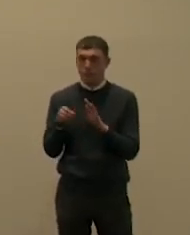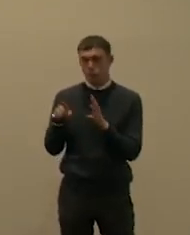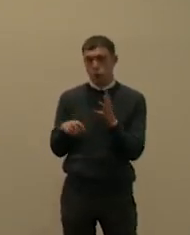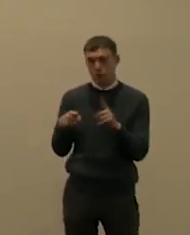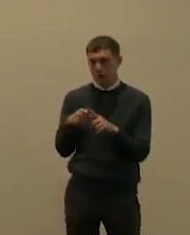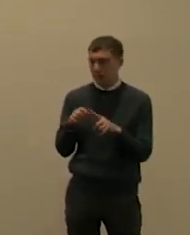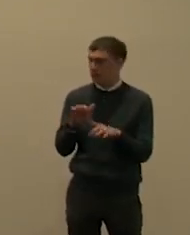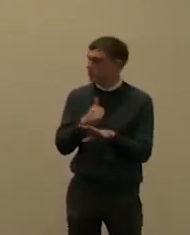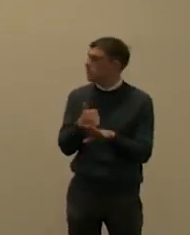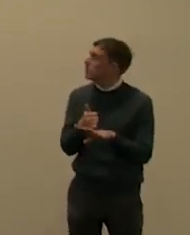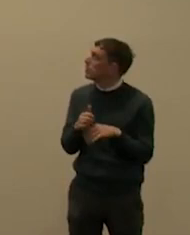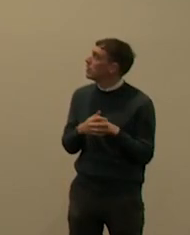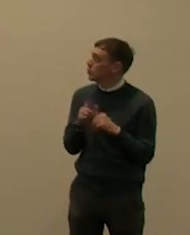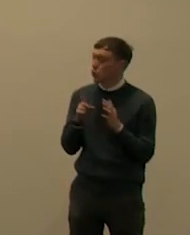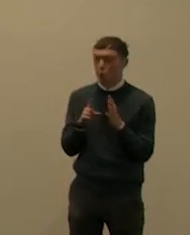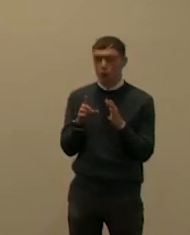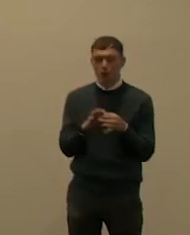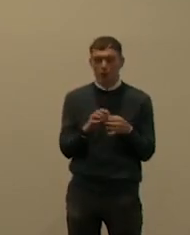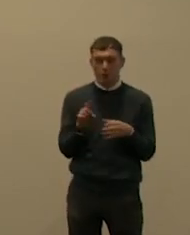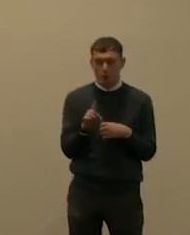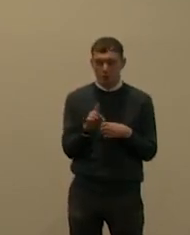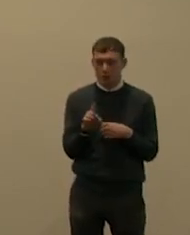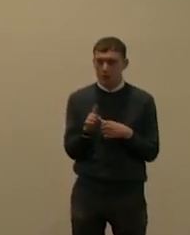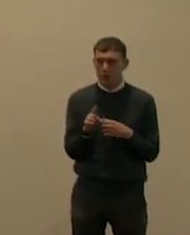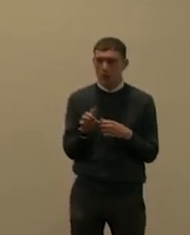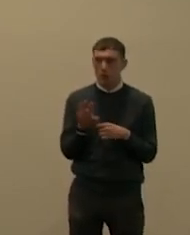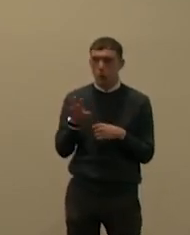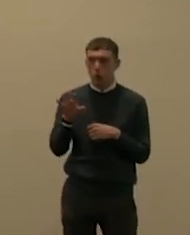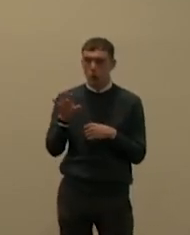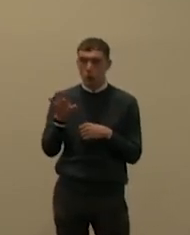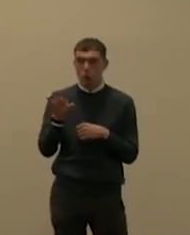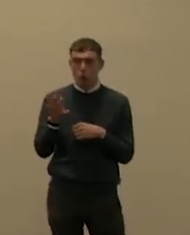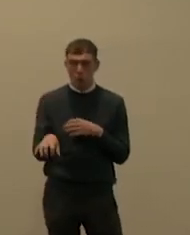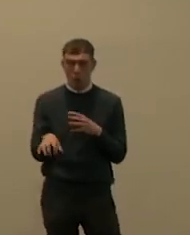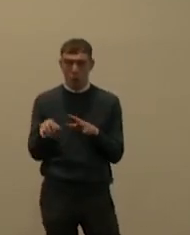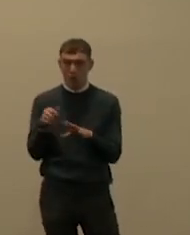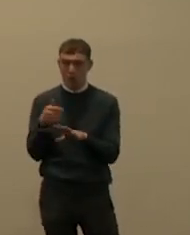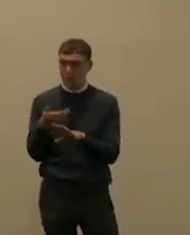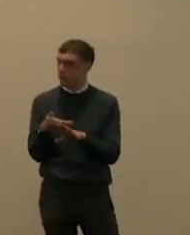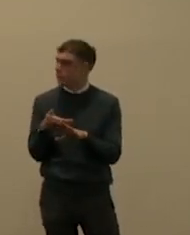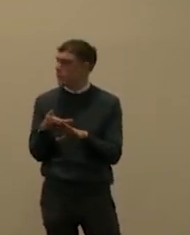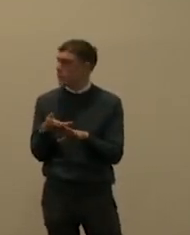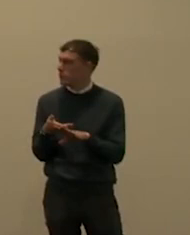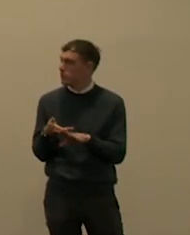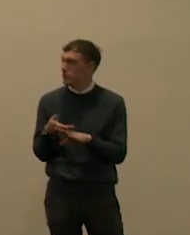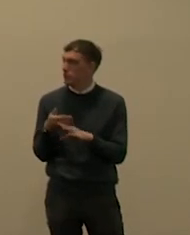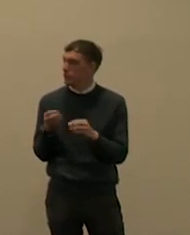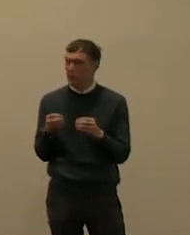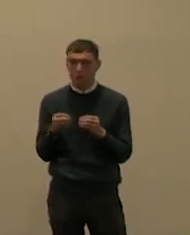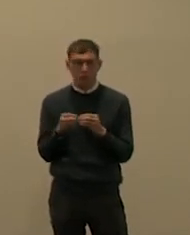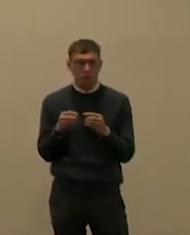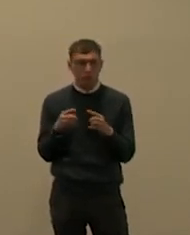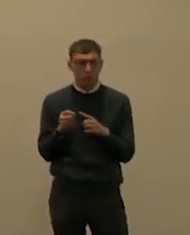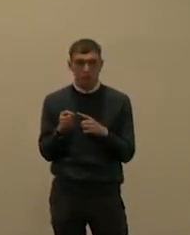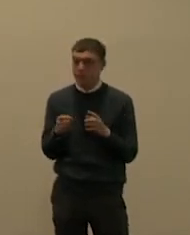see the link. And the link represents the on-premise environment with the public IP address, with the BGP address, the